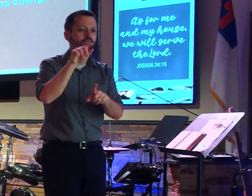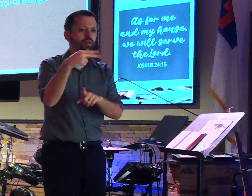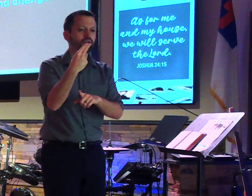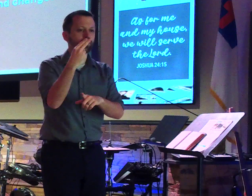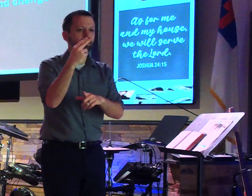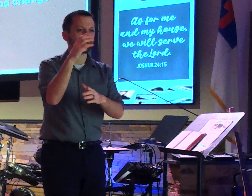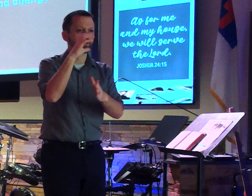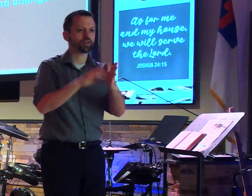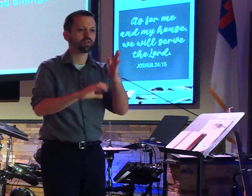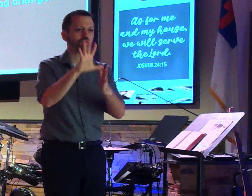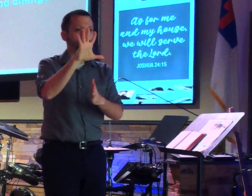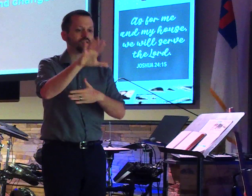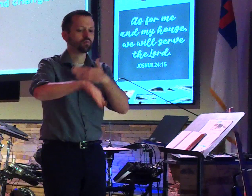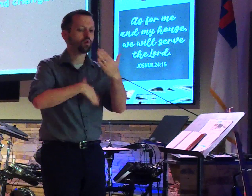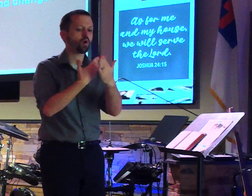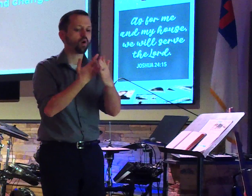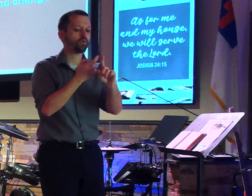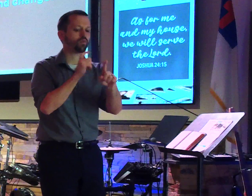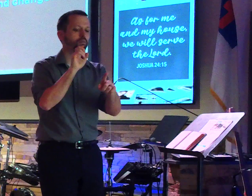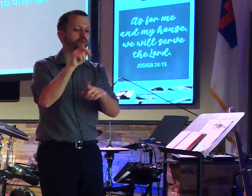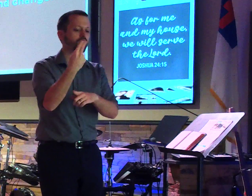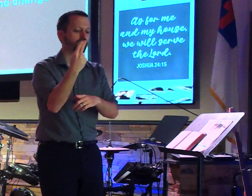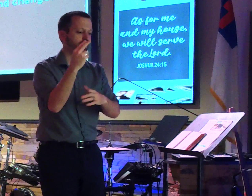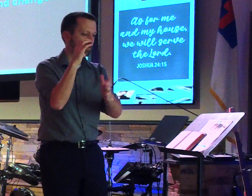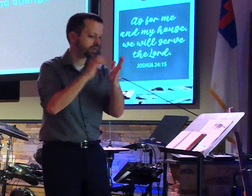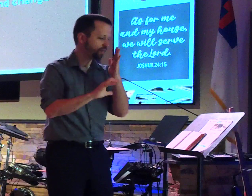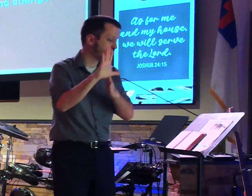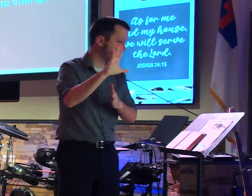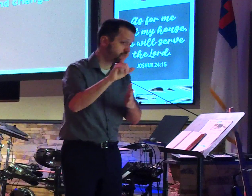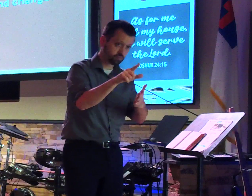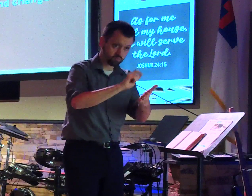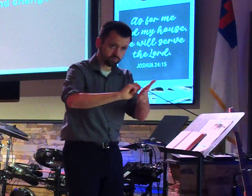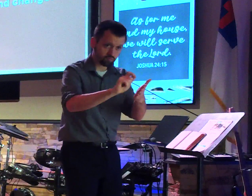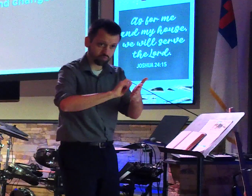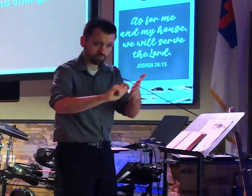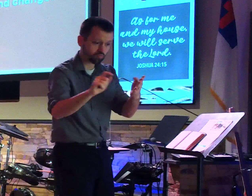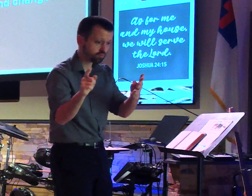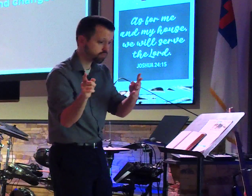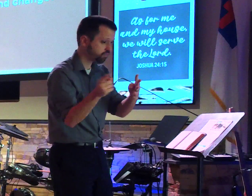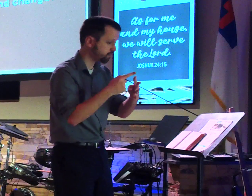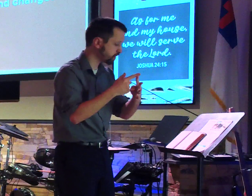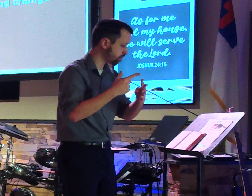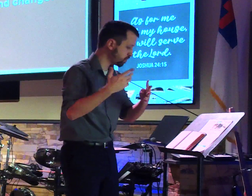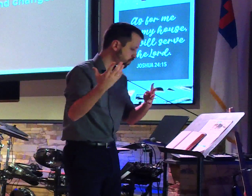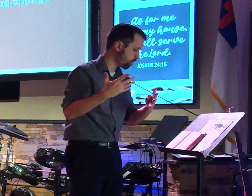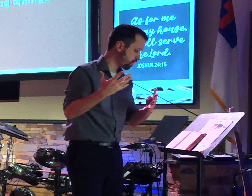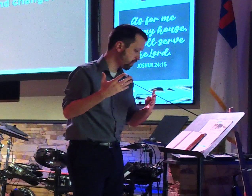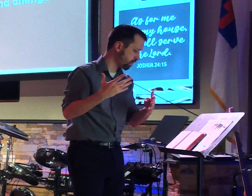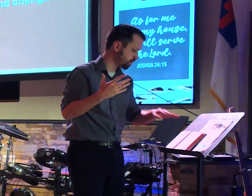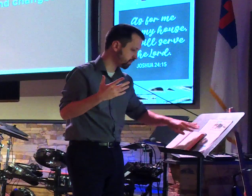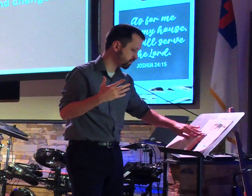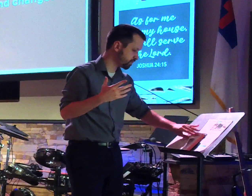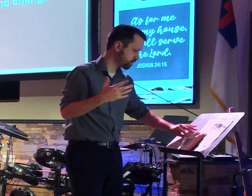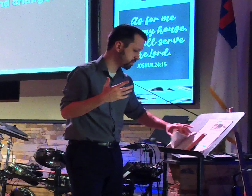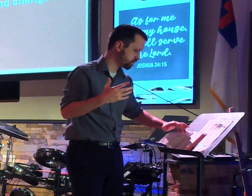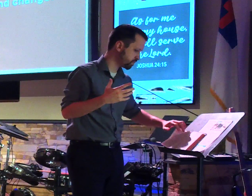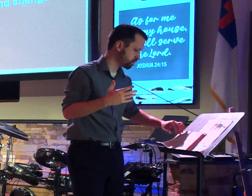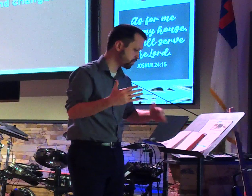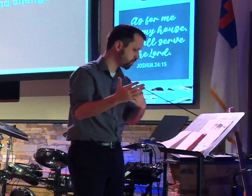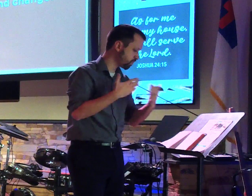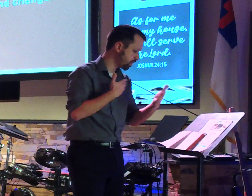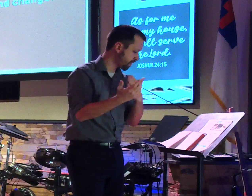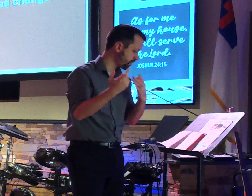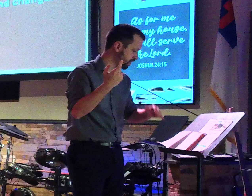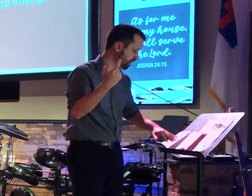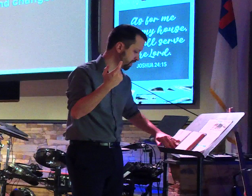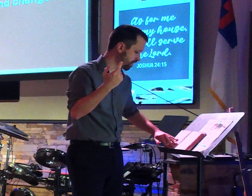all rooted in Ephesians 5. The first one is this. If you're taking notes, number one is, no matter the change or